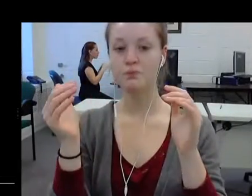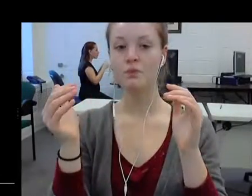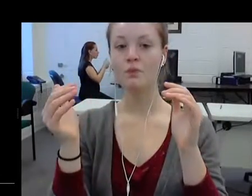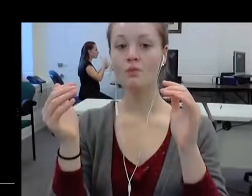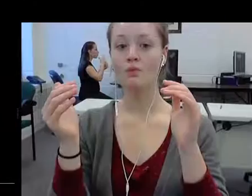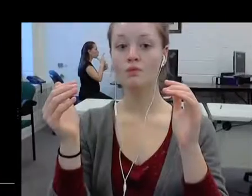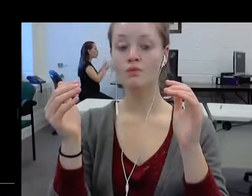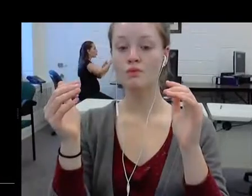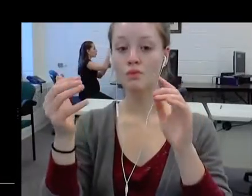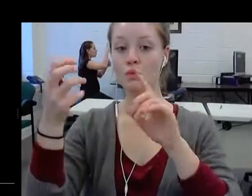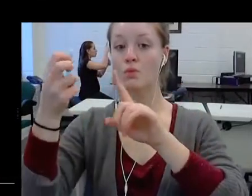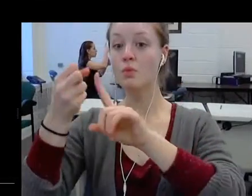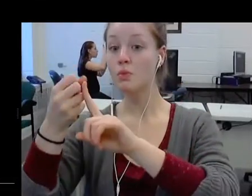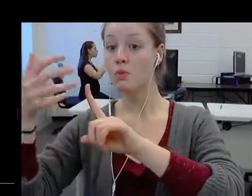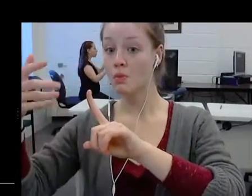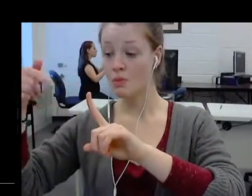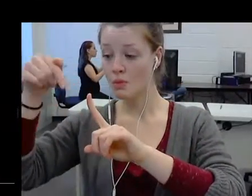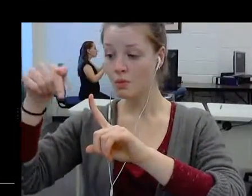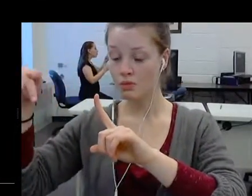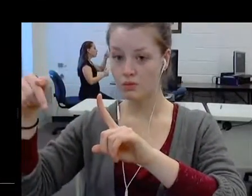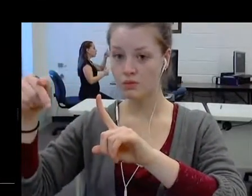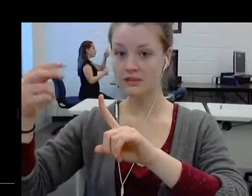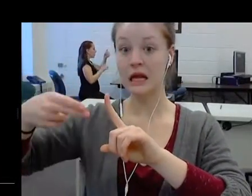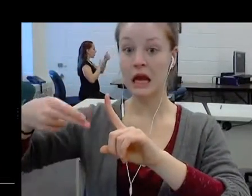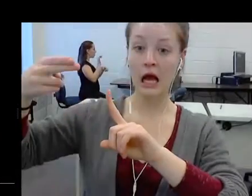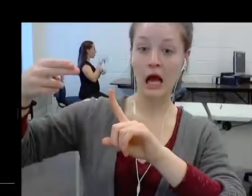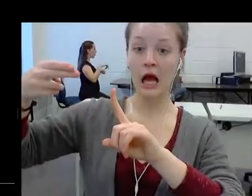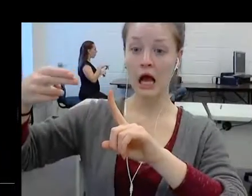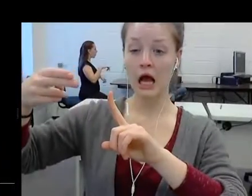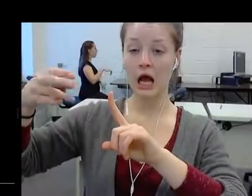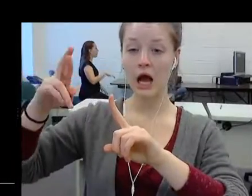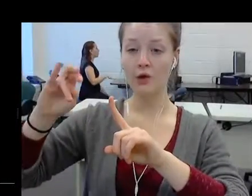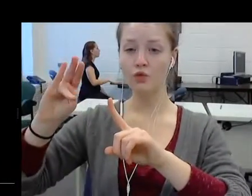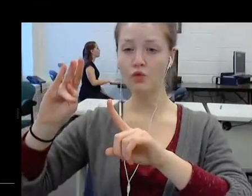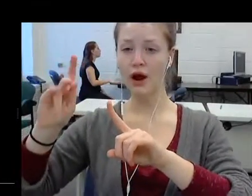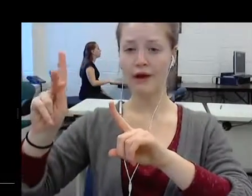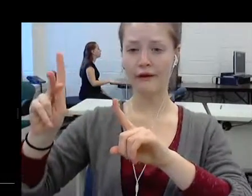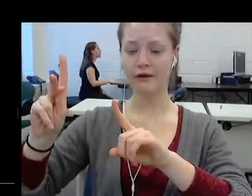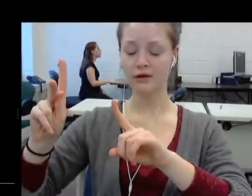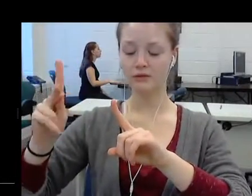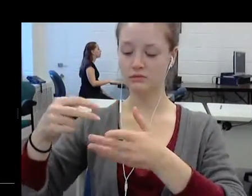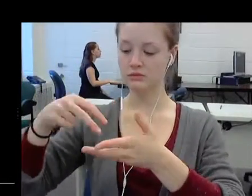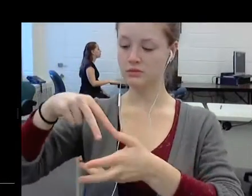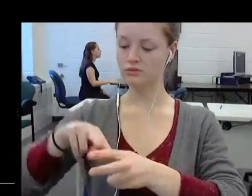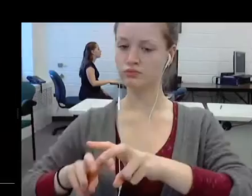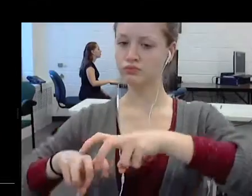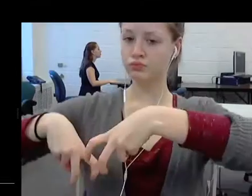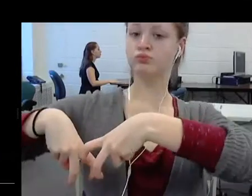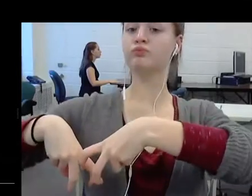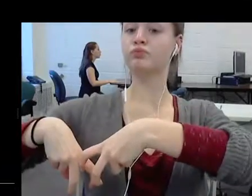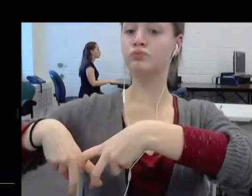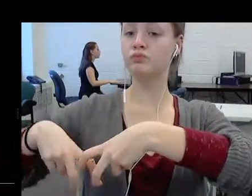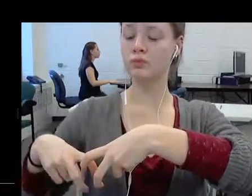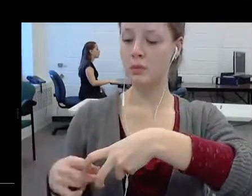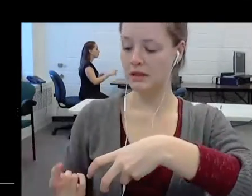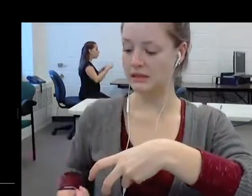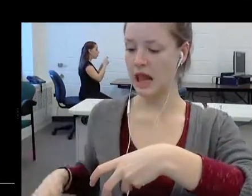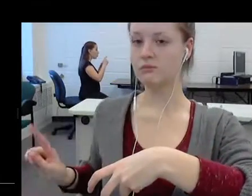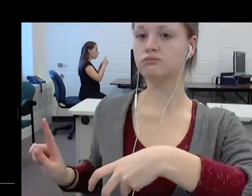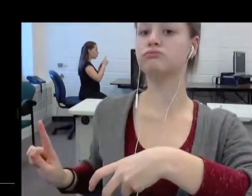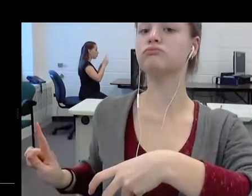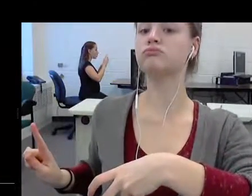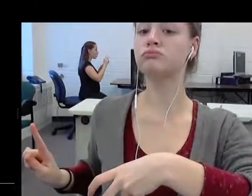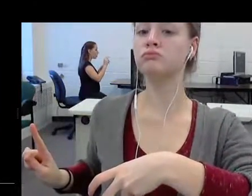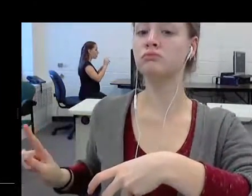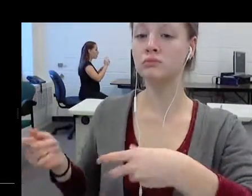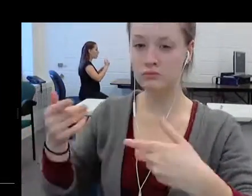Dominant wolves have high rank. They stand erect. They put their tail up. They put